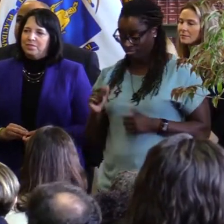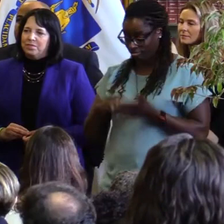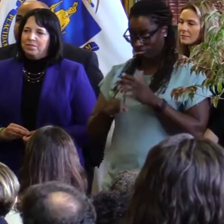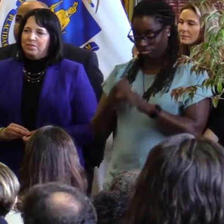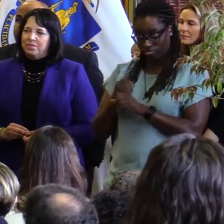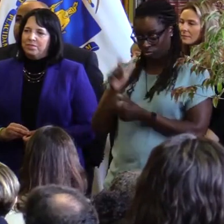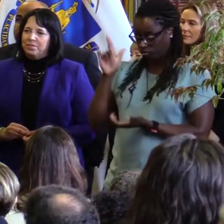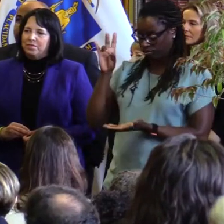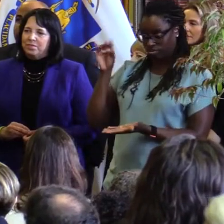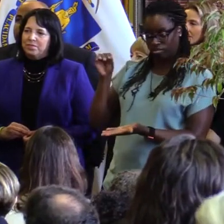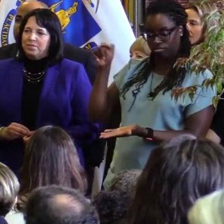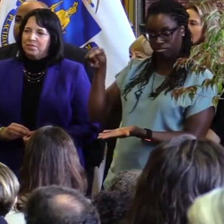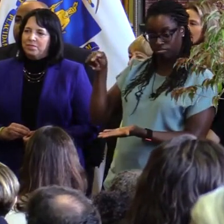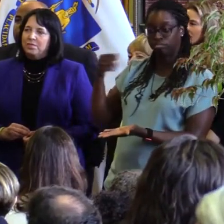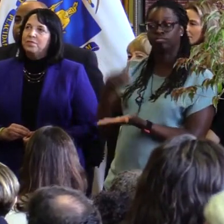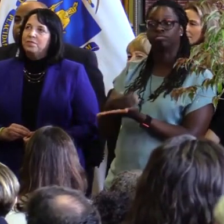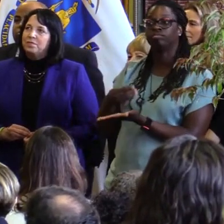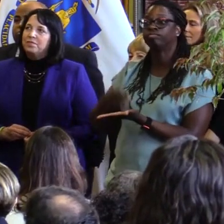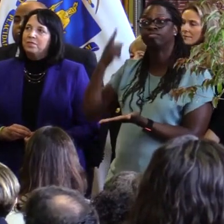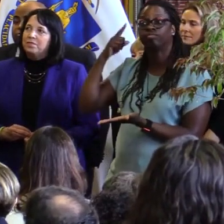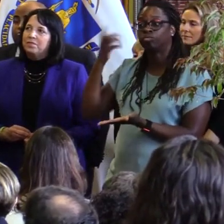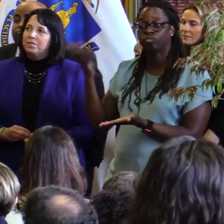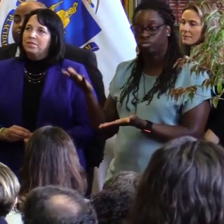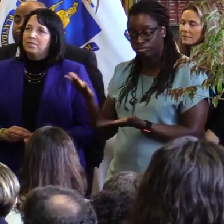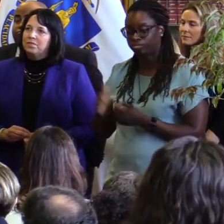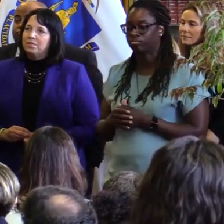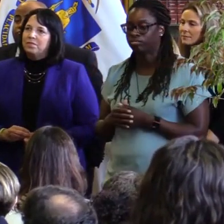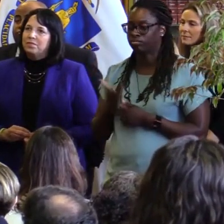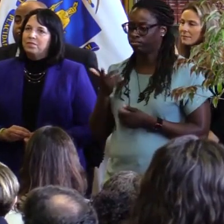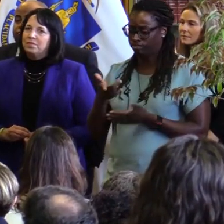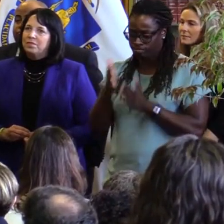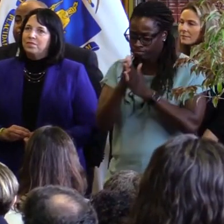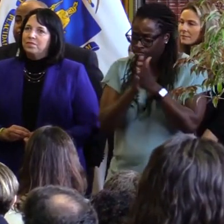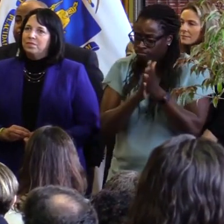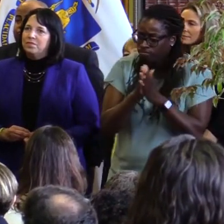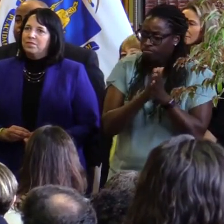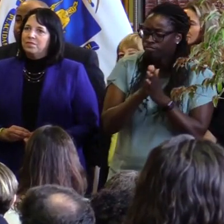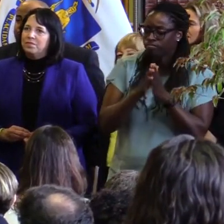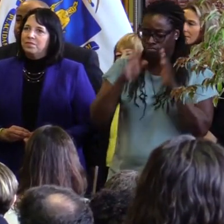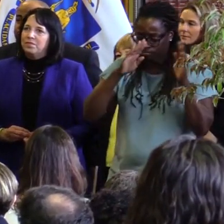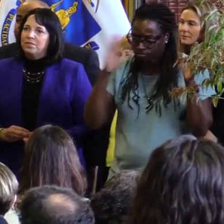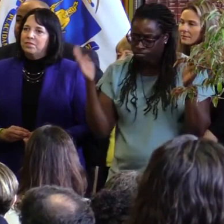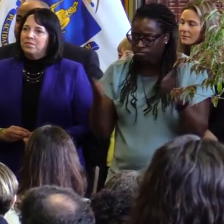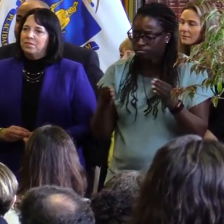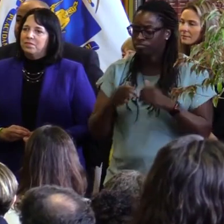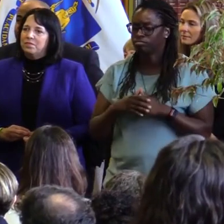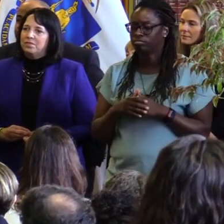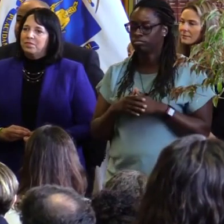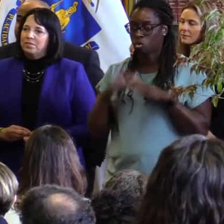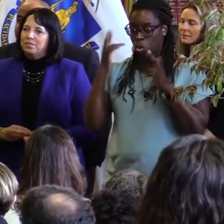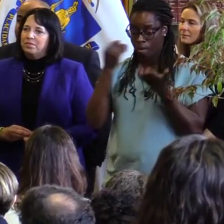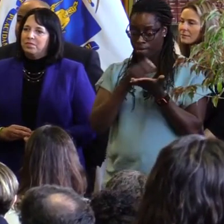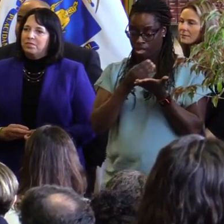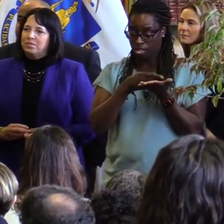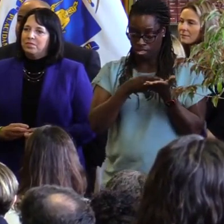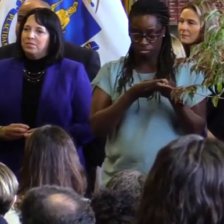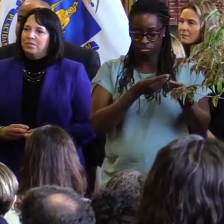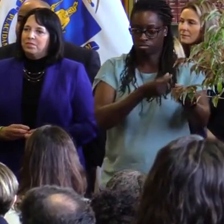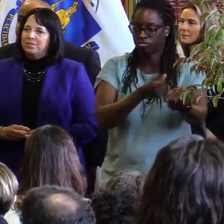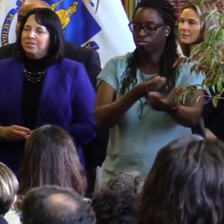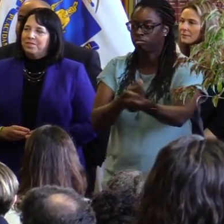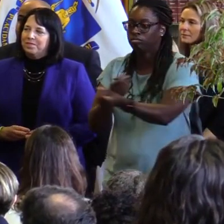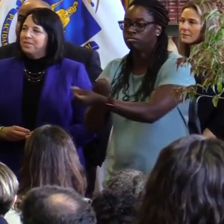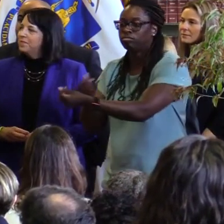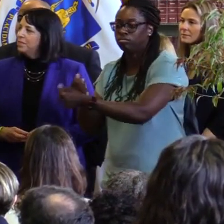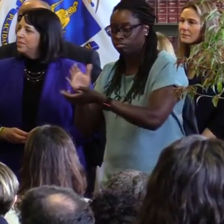are expressly and intensively working to leverage through this Massachusetts Community Climate Bank.